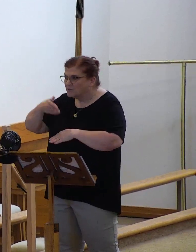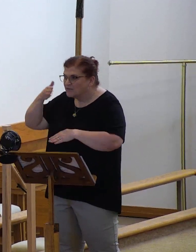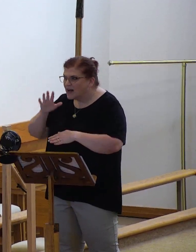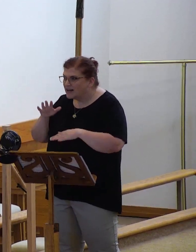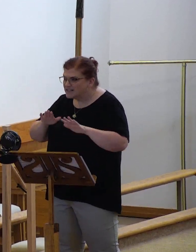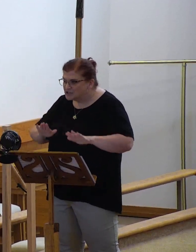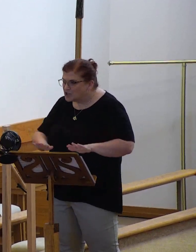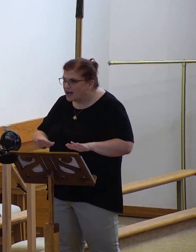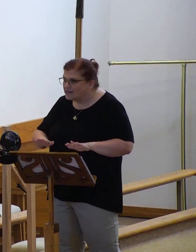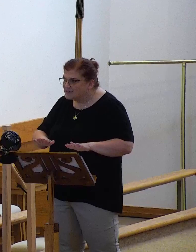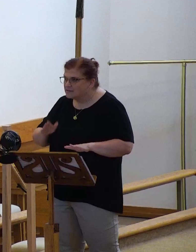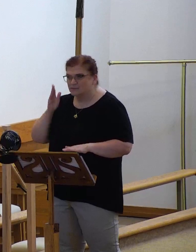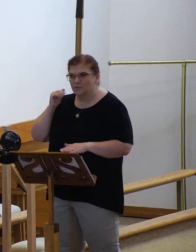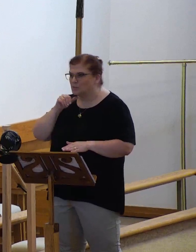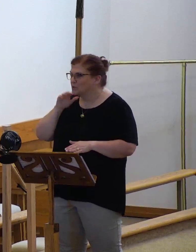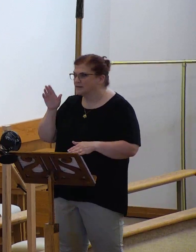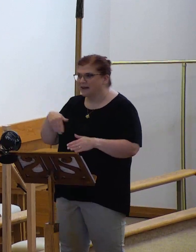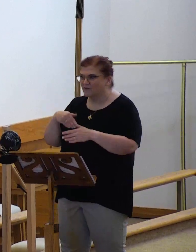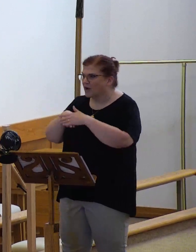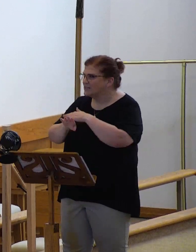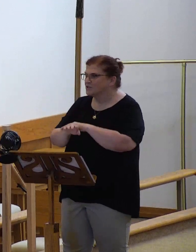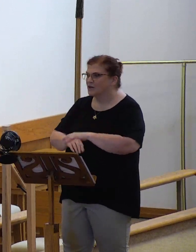child will never end it."